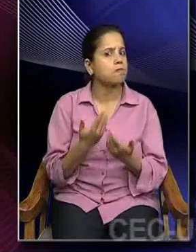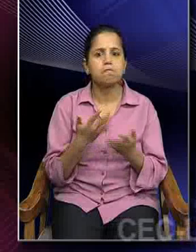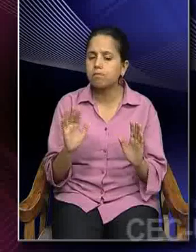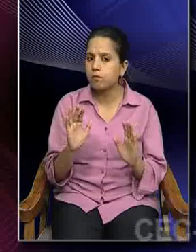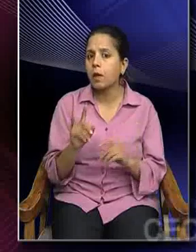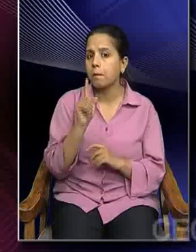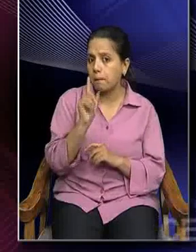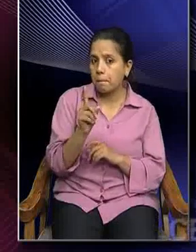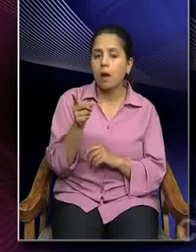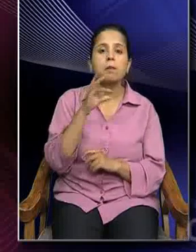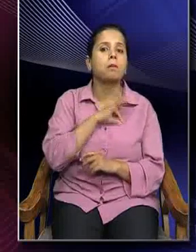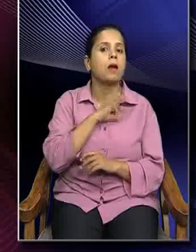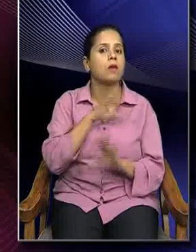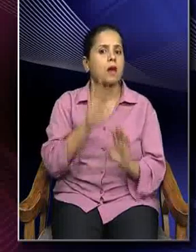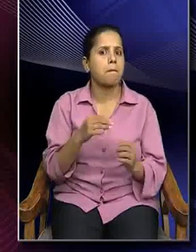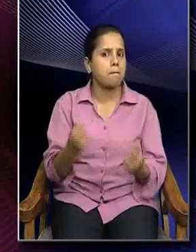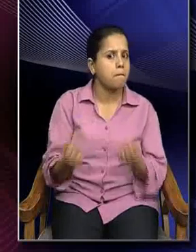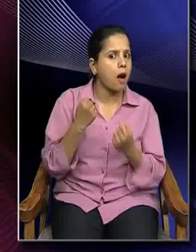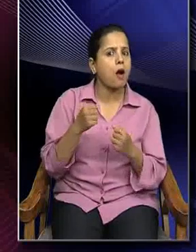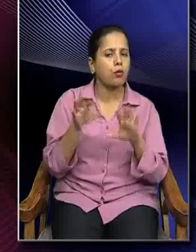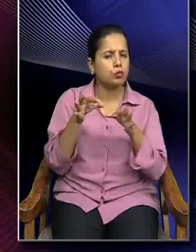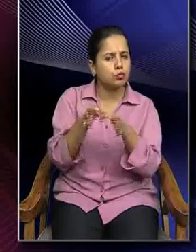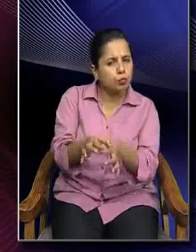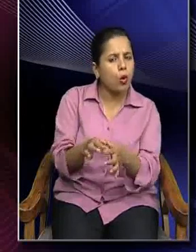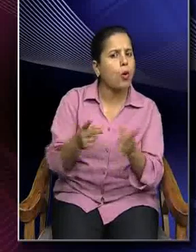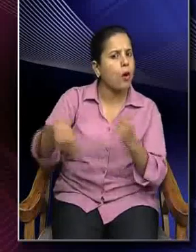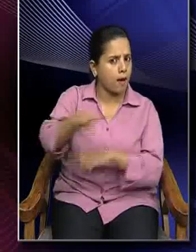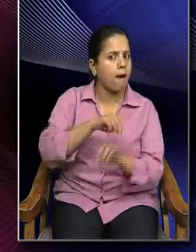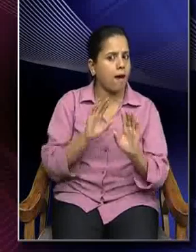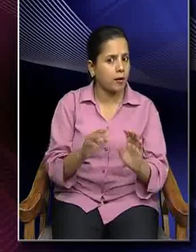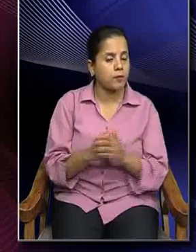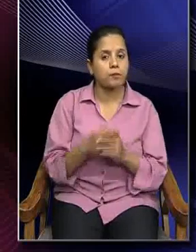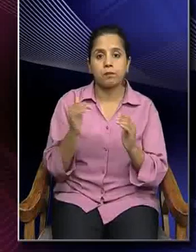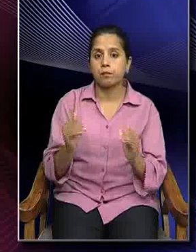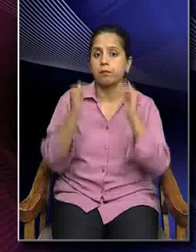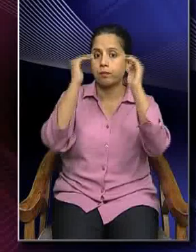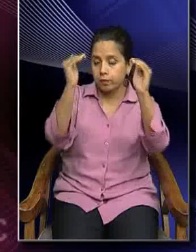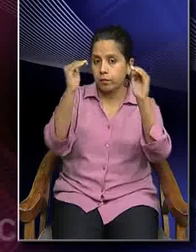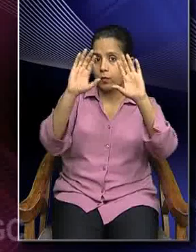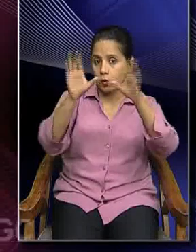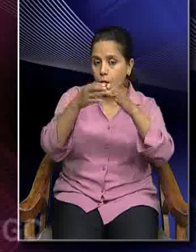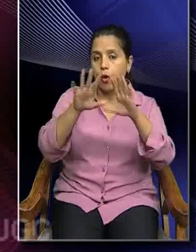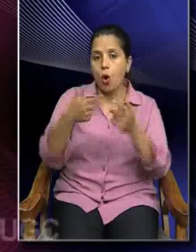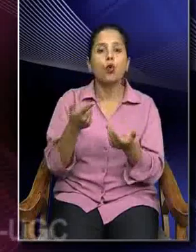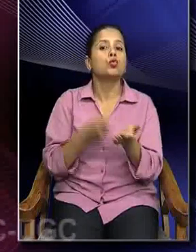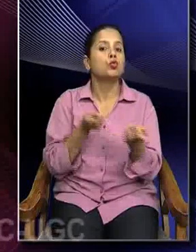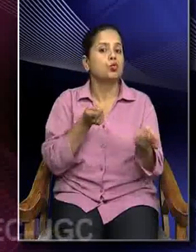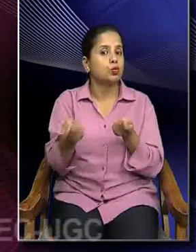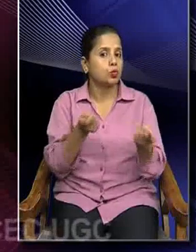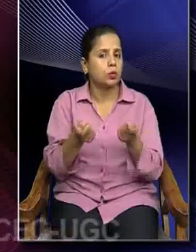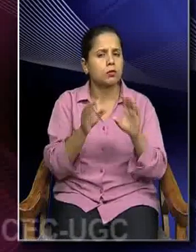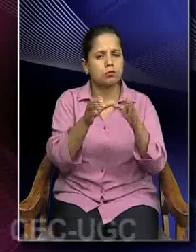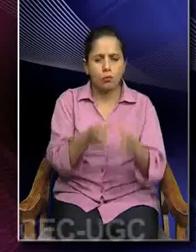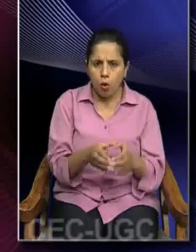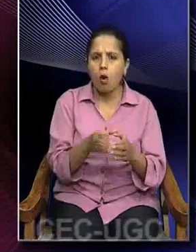rather benefit the powerful minority. So the upper class or the ruling class is a small